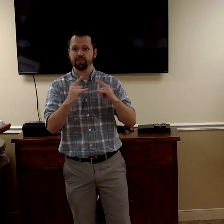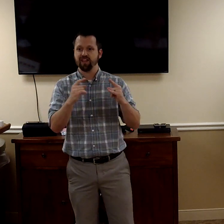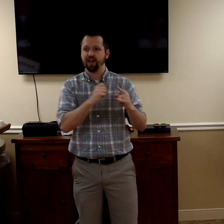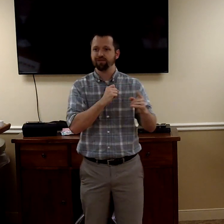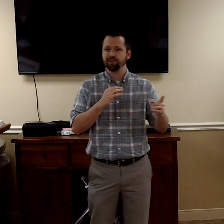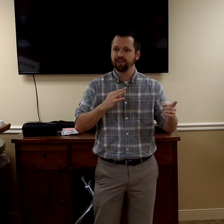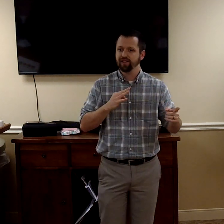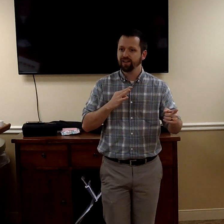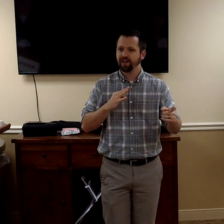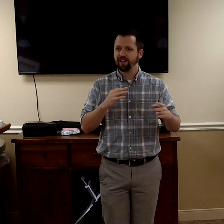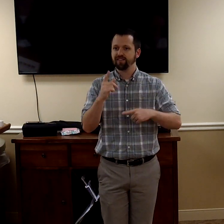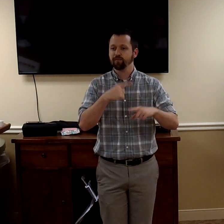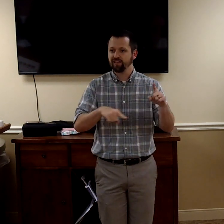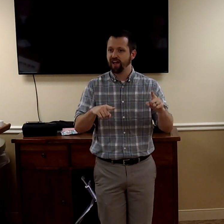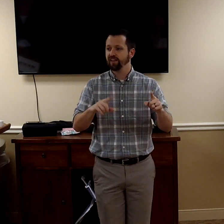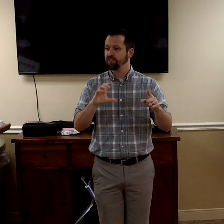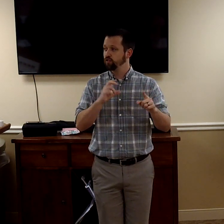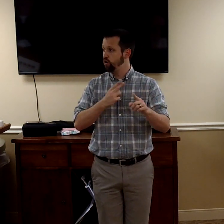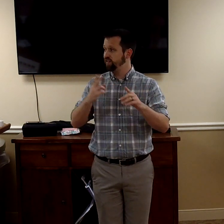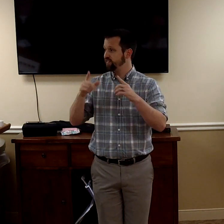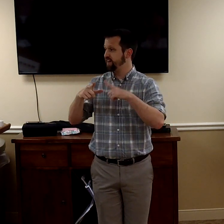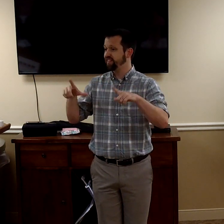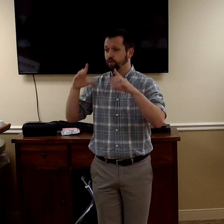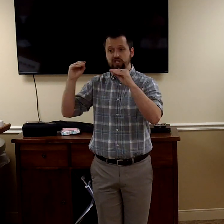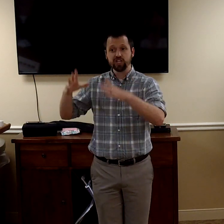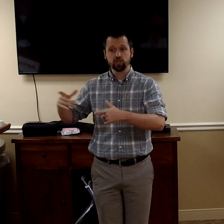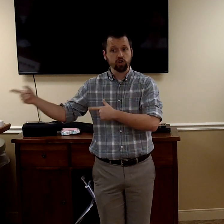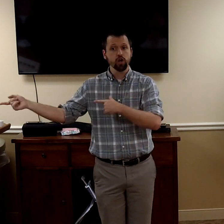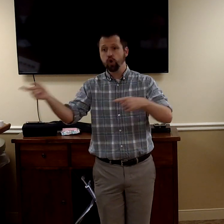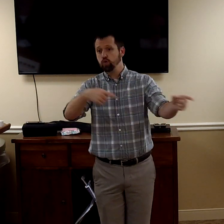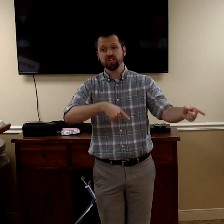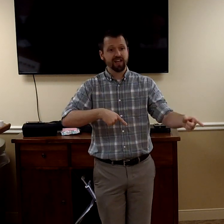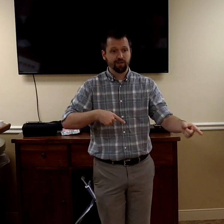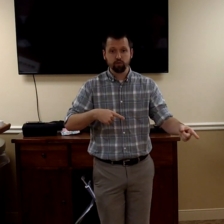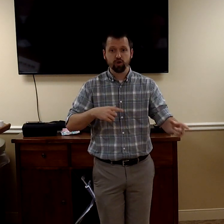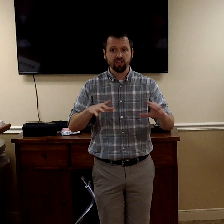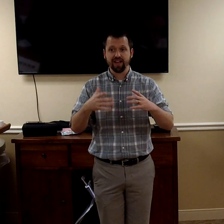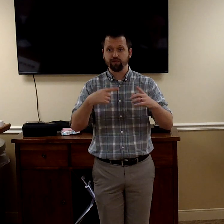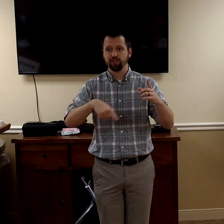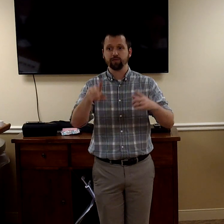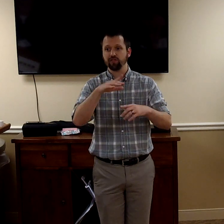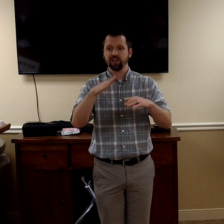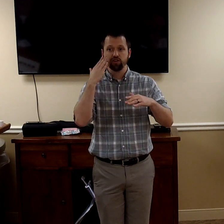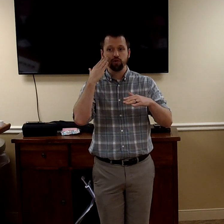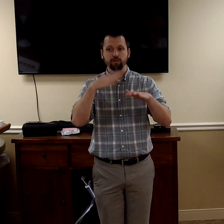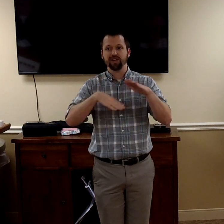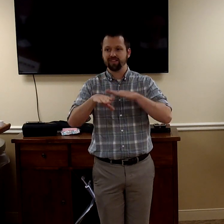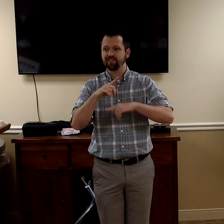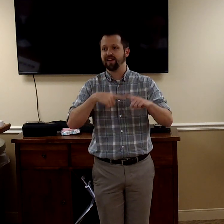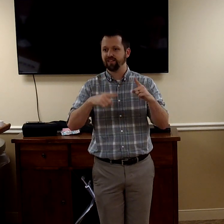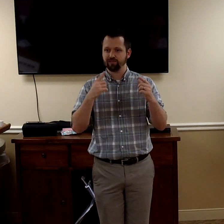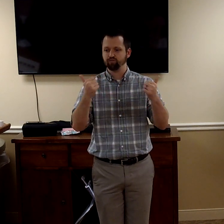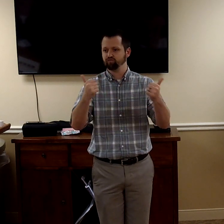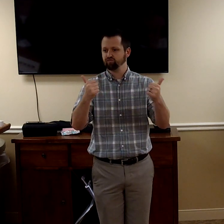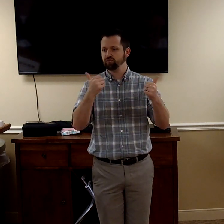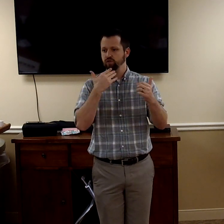staff some signs. Cody's a sign language teacher. We should have him do a class for them so they can know some basic signs. Good